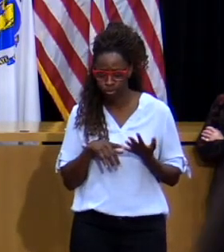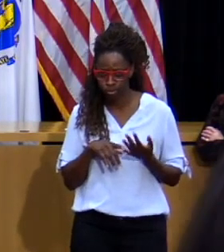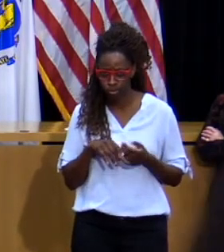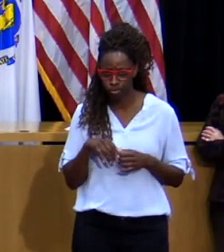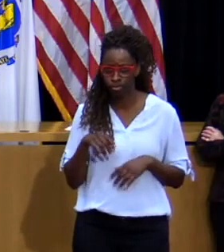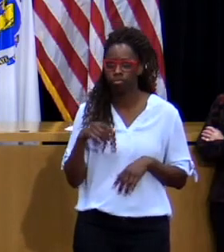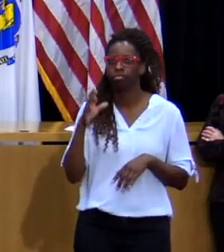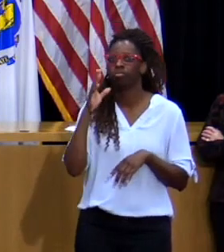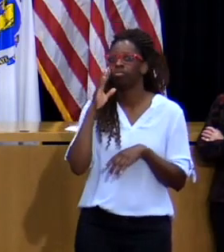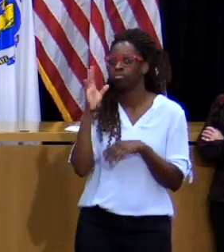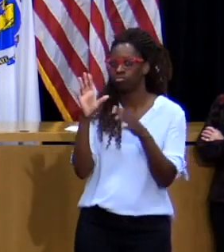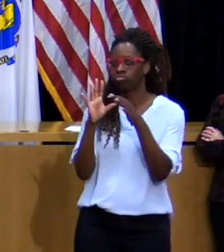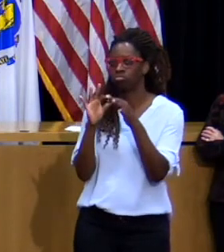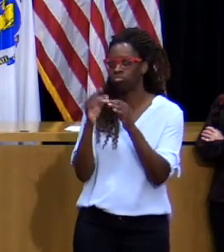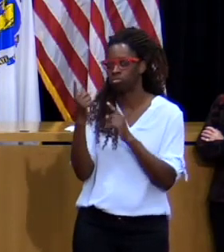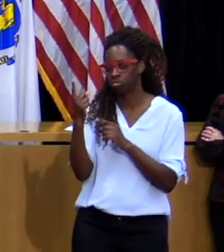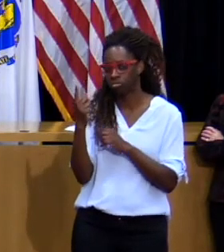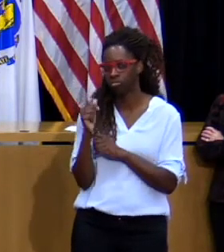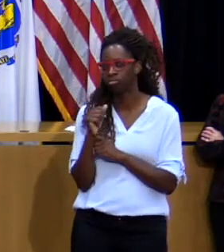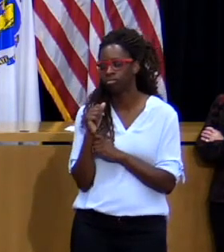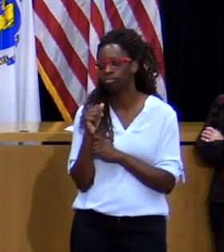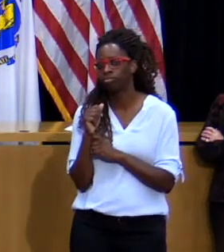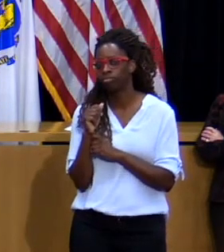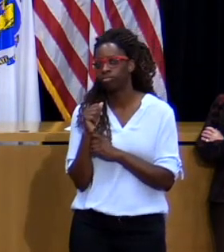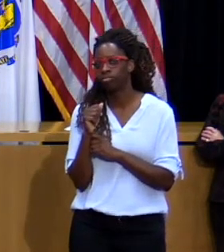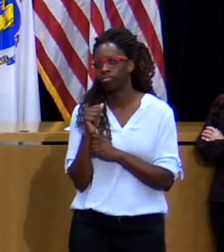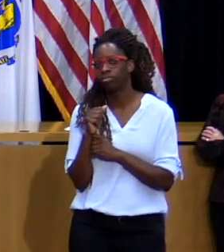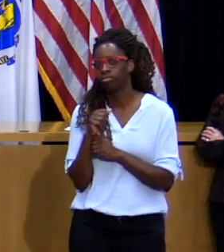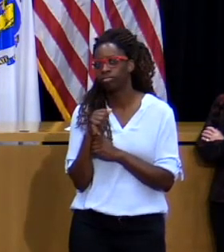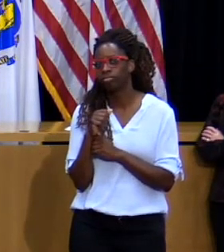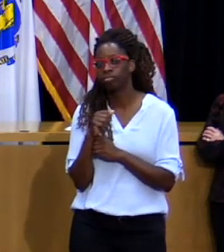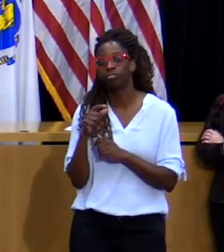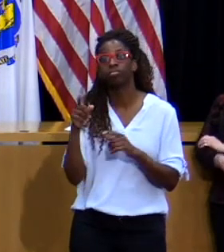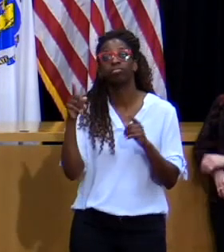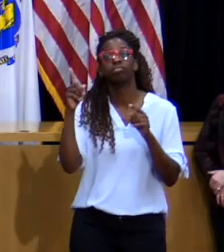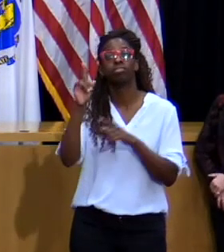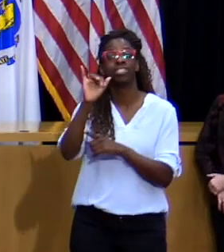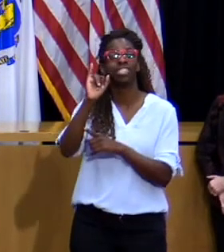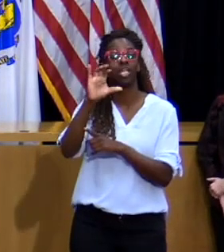that they are not seeing the same level of ICU